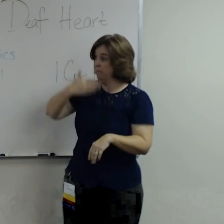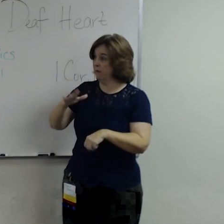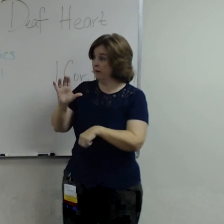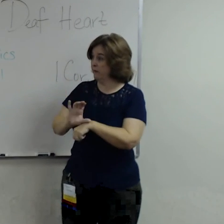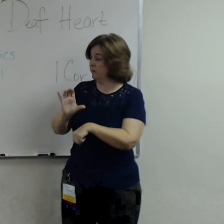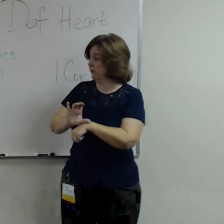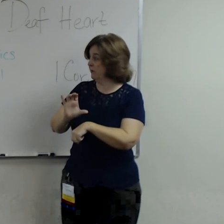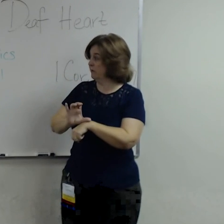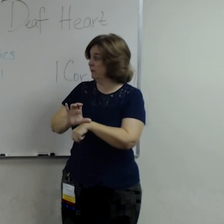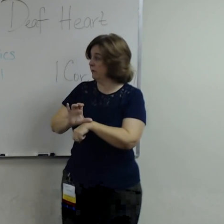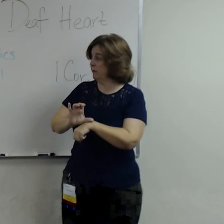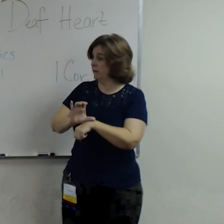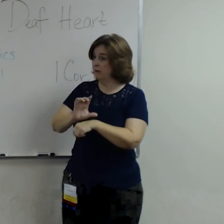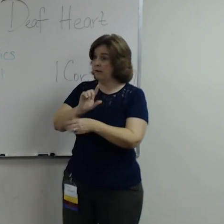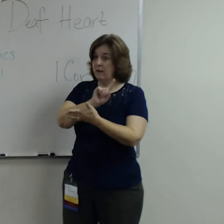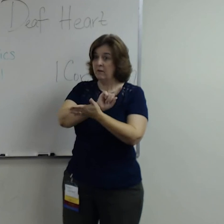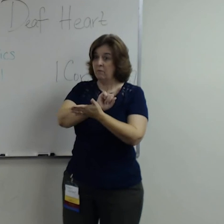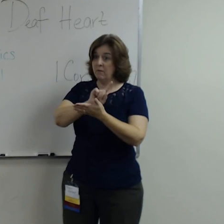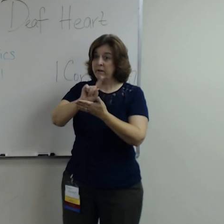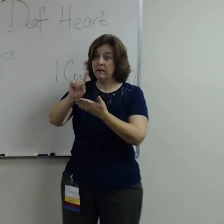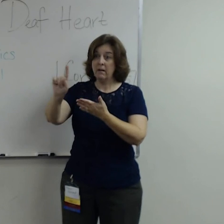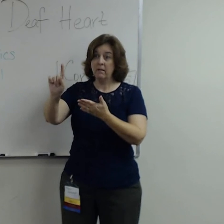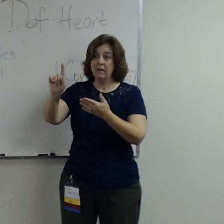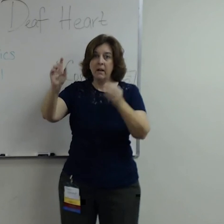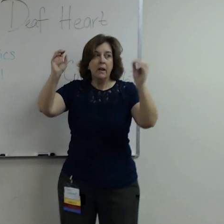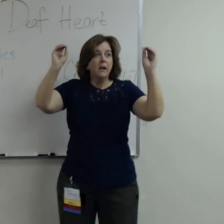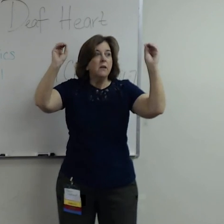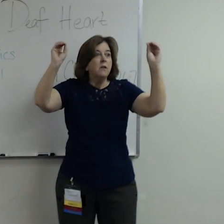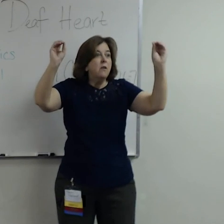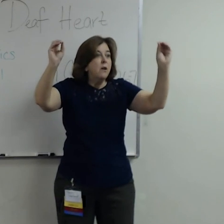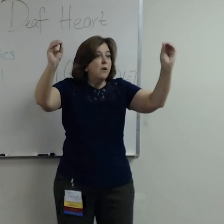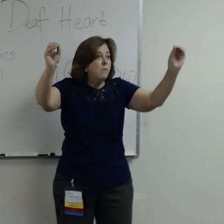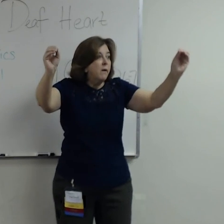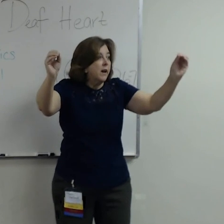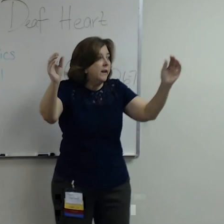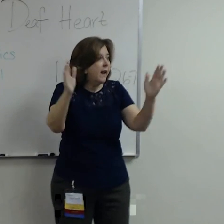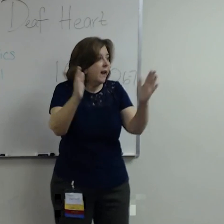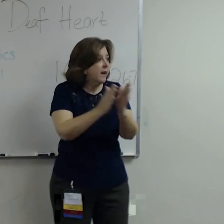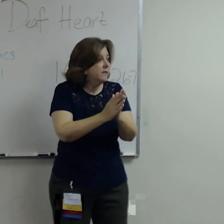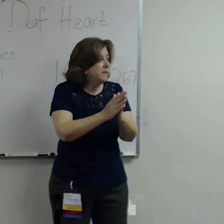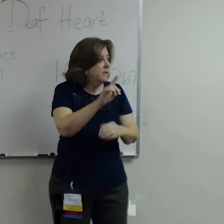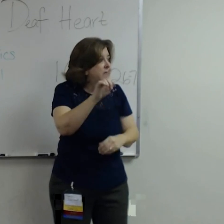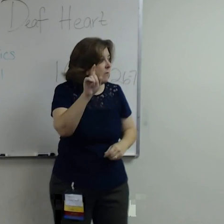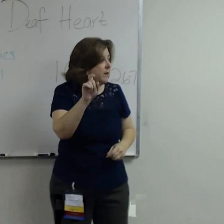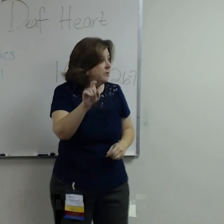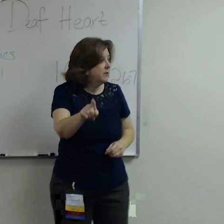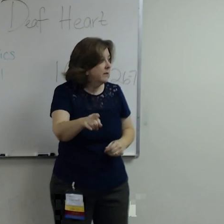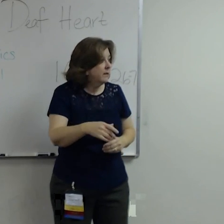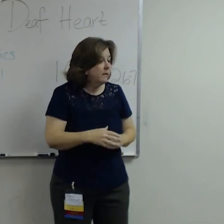front of the church? 1 week long. Nobody asked the question.